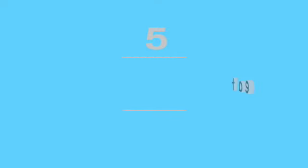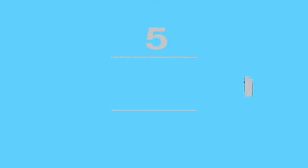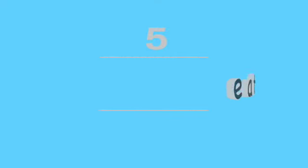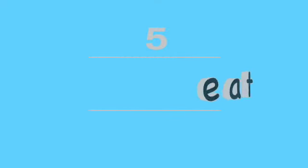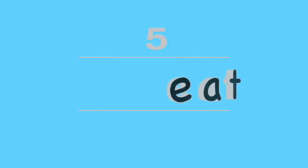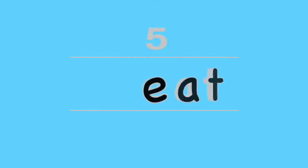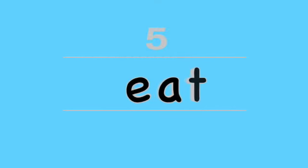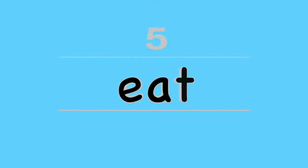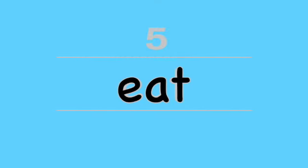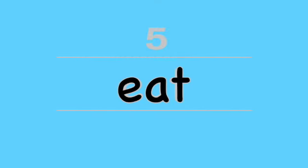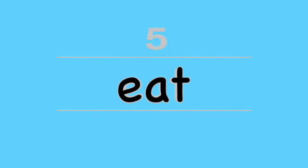Eat.